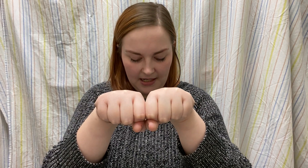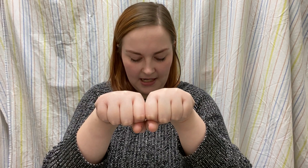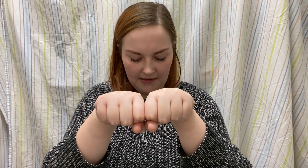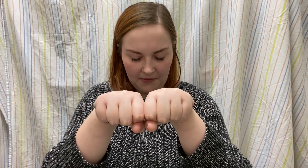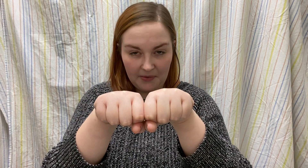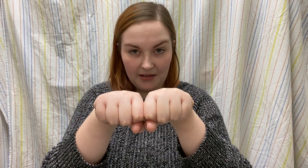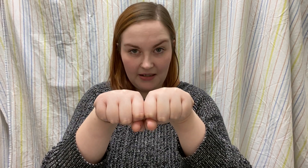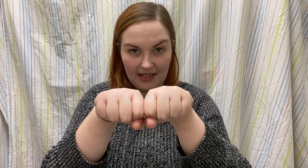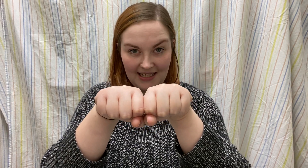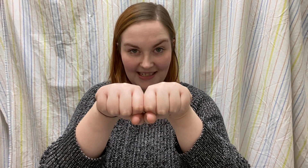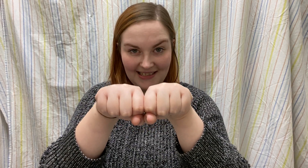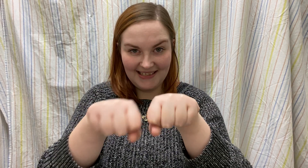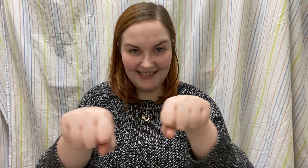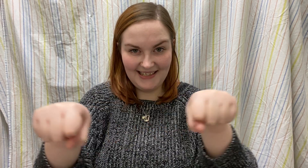And the word is